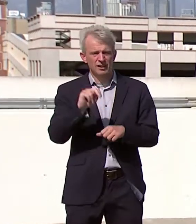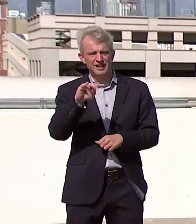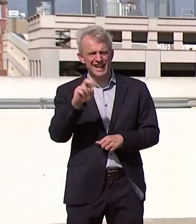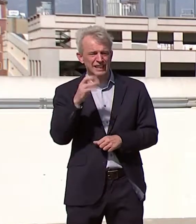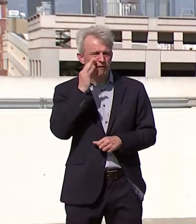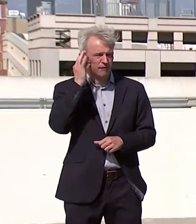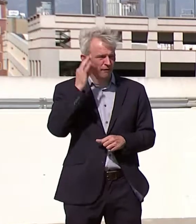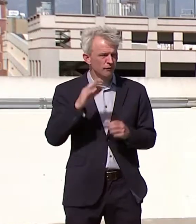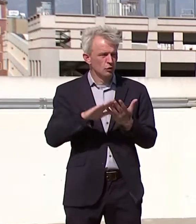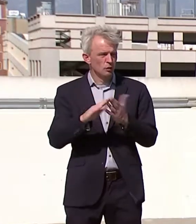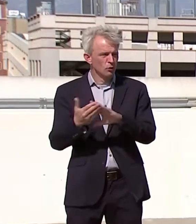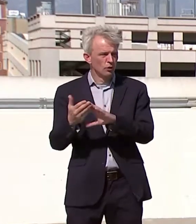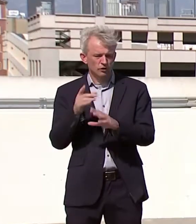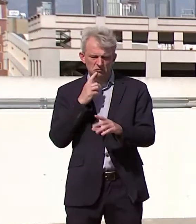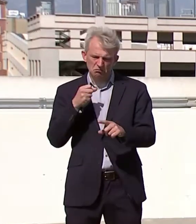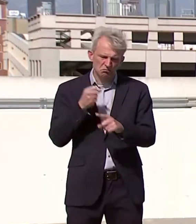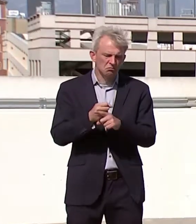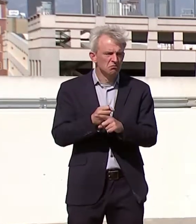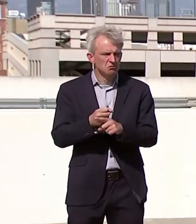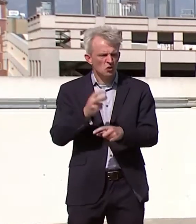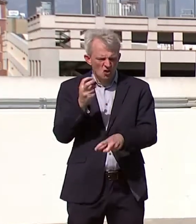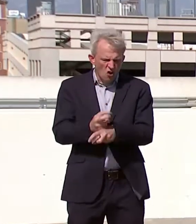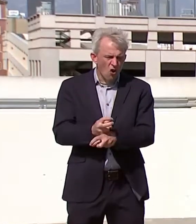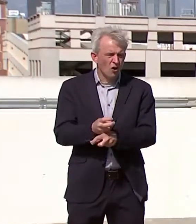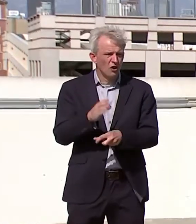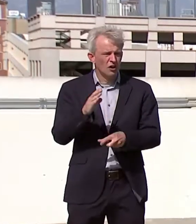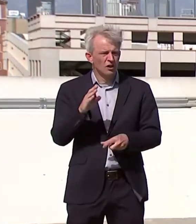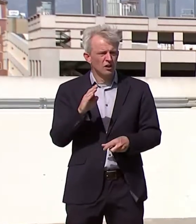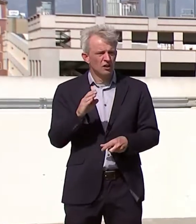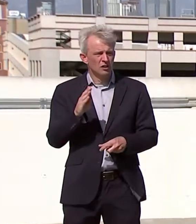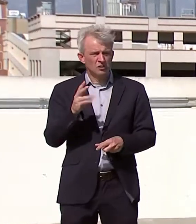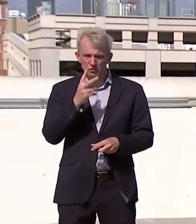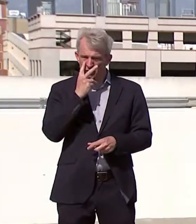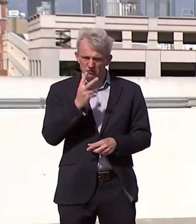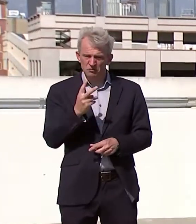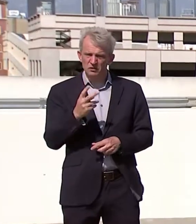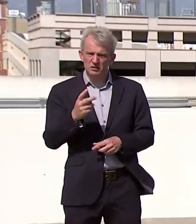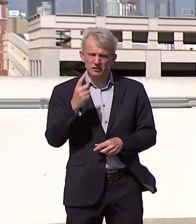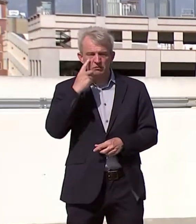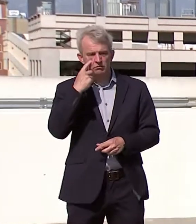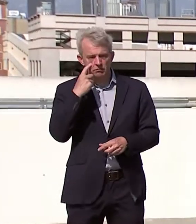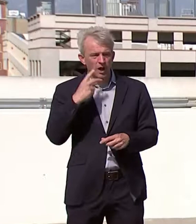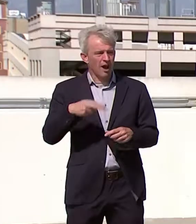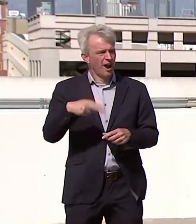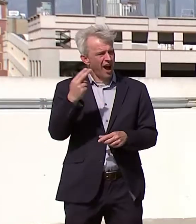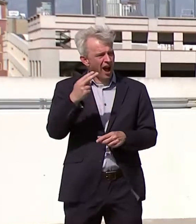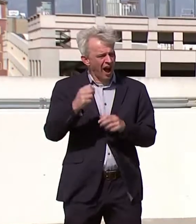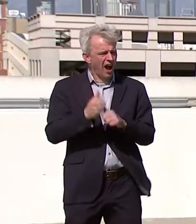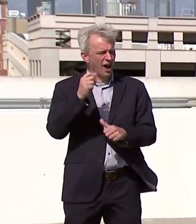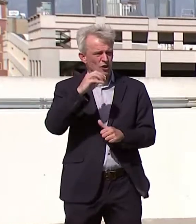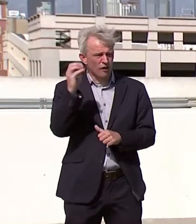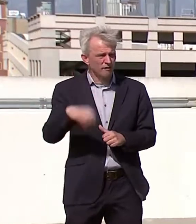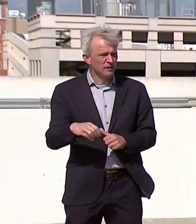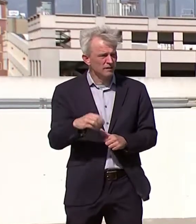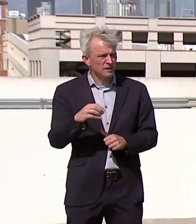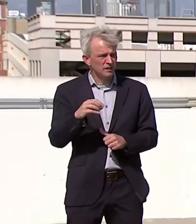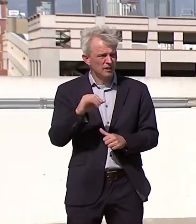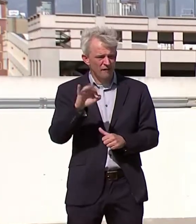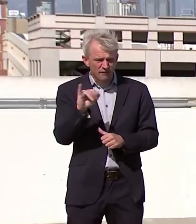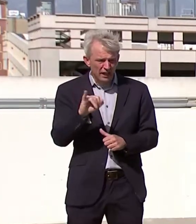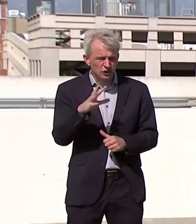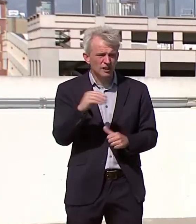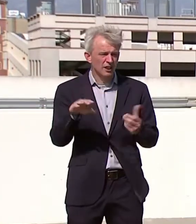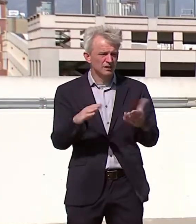any others, seeing higher rates of cases, hospitalizations, and deaths. We know why this is